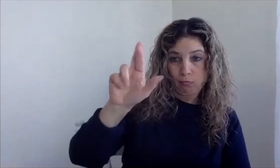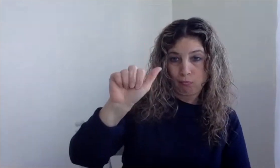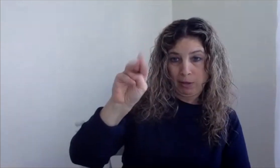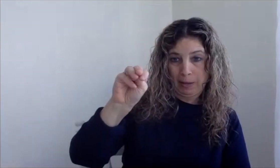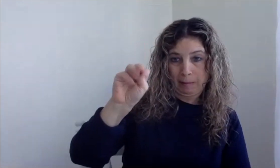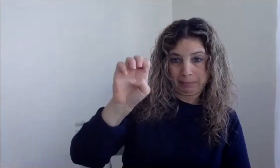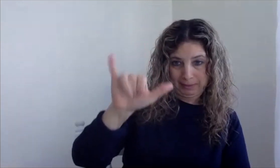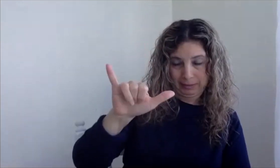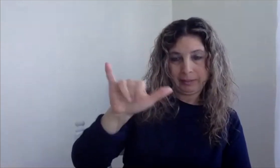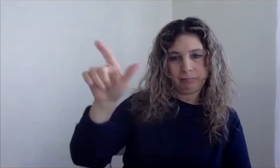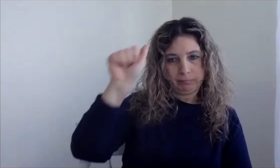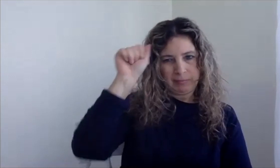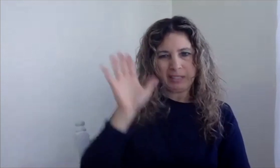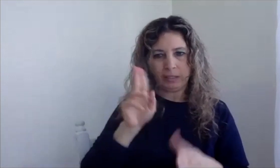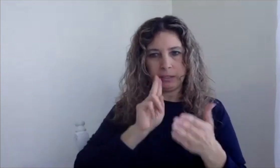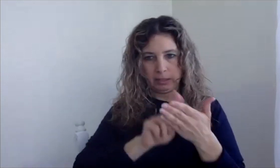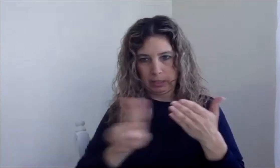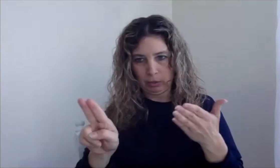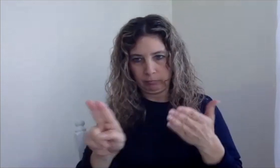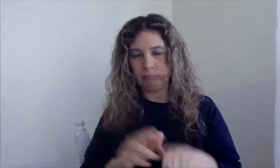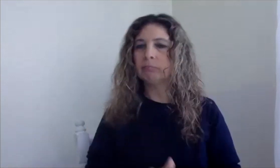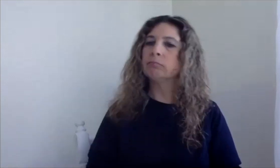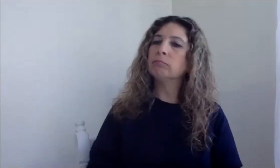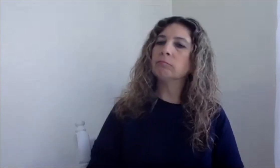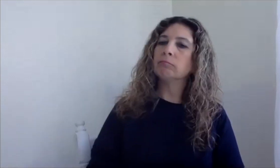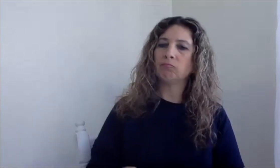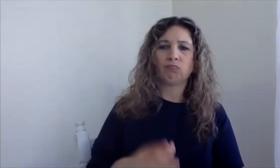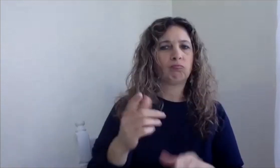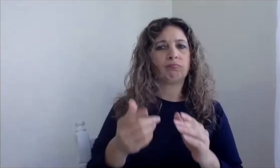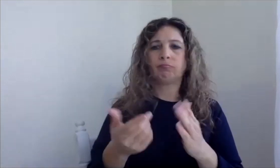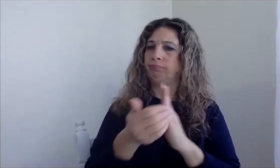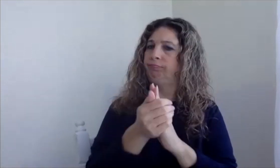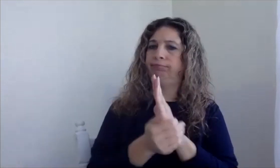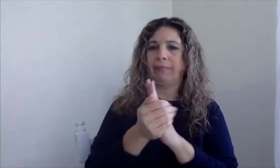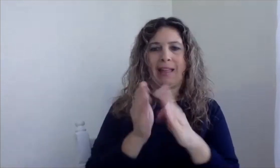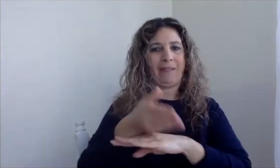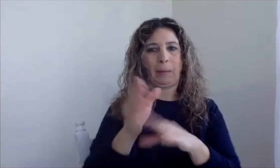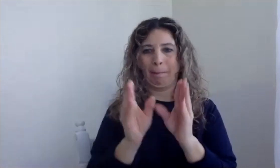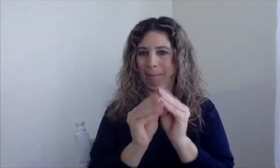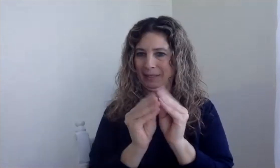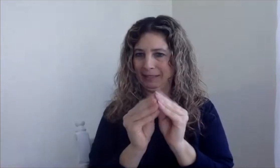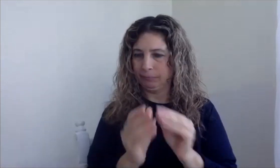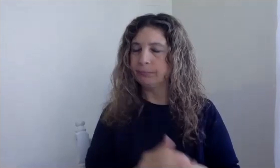So I emailed Tula Ramey, the secretary, Dr. Mason's secretary,